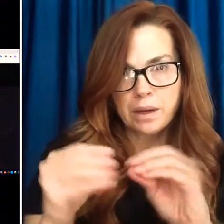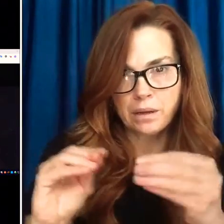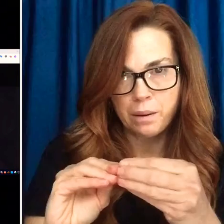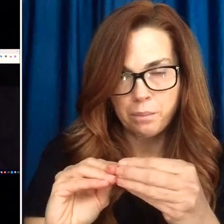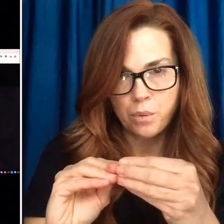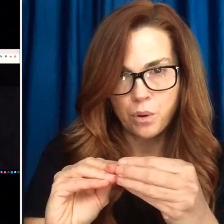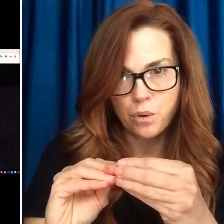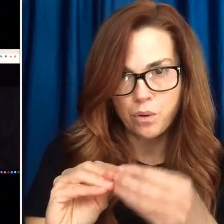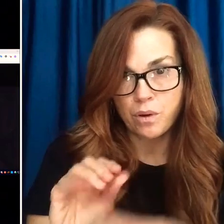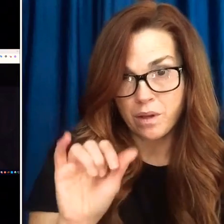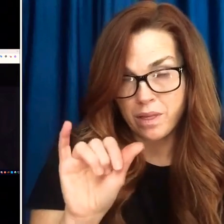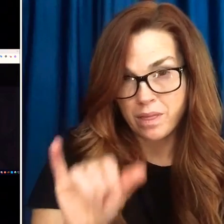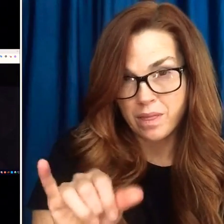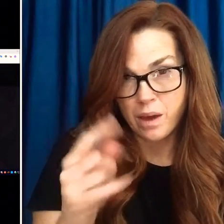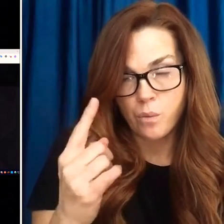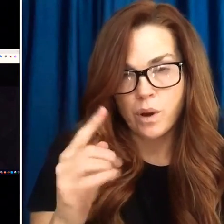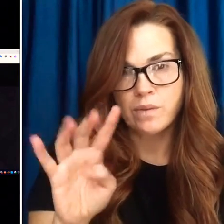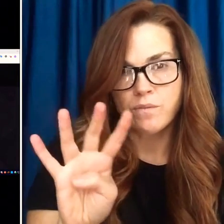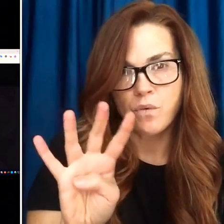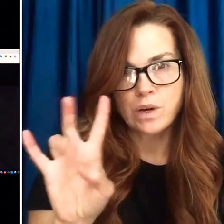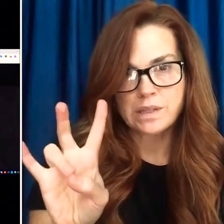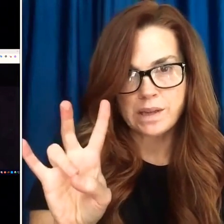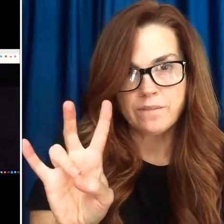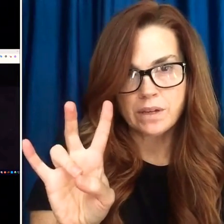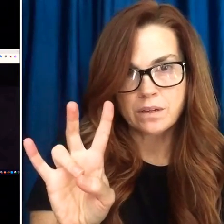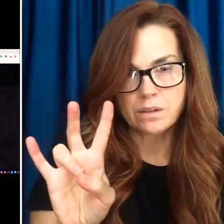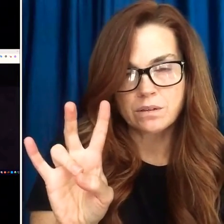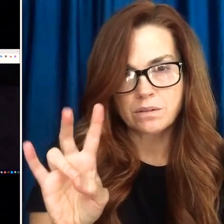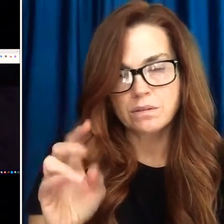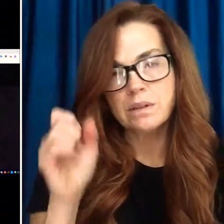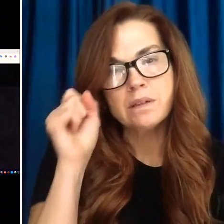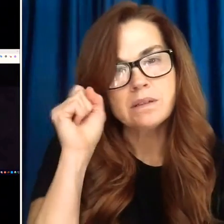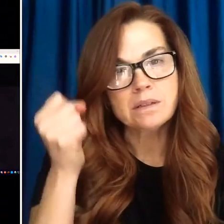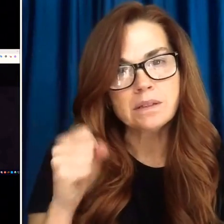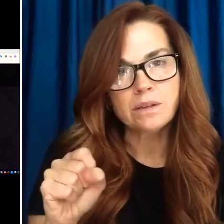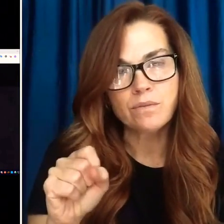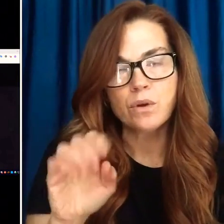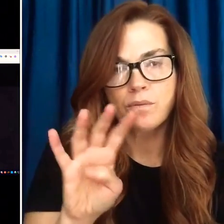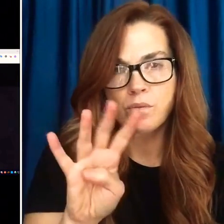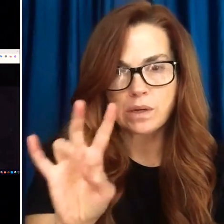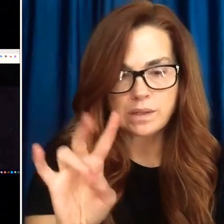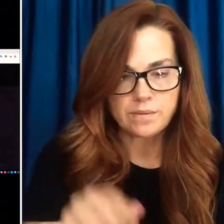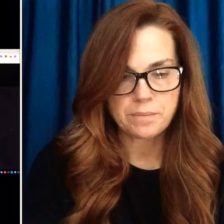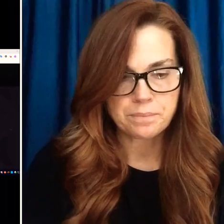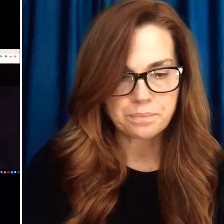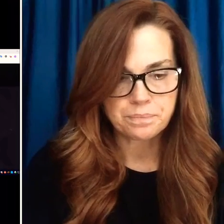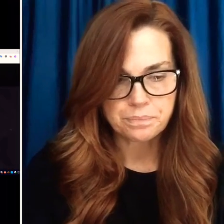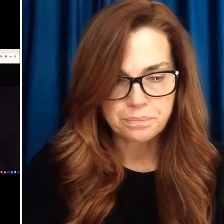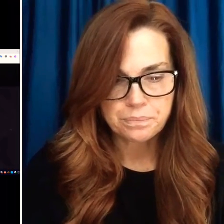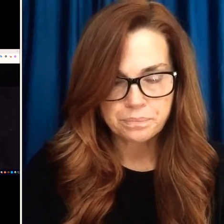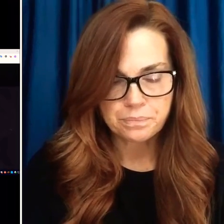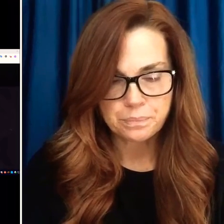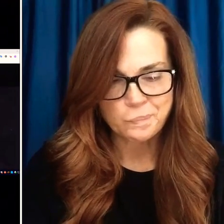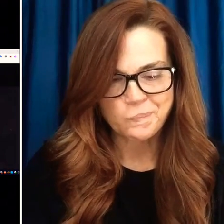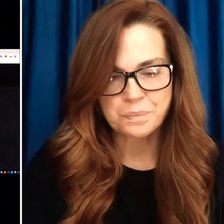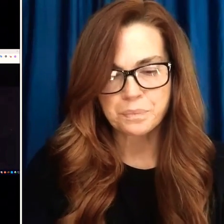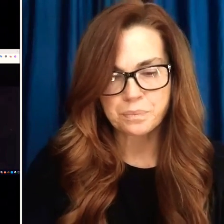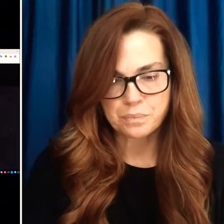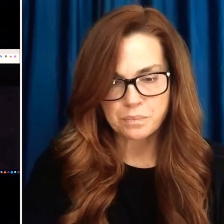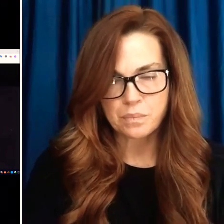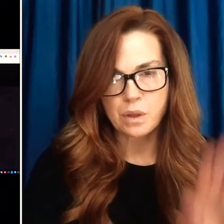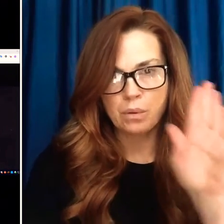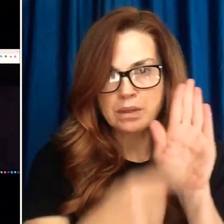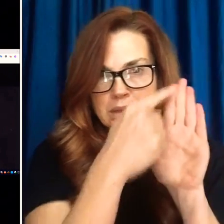is 47. So if we look right here, that is the